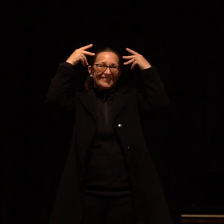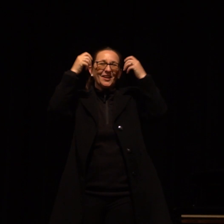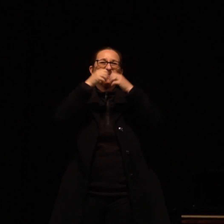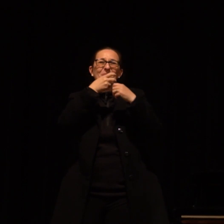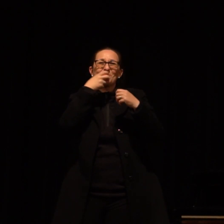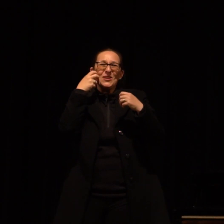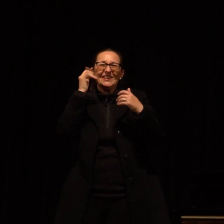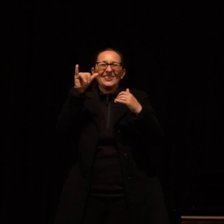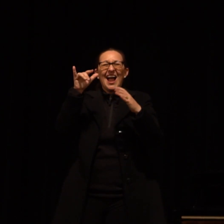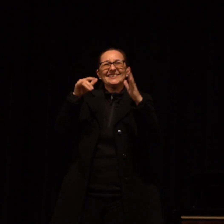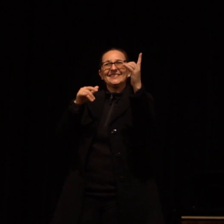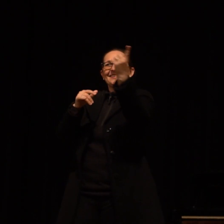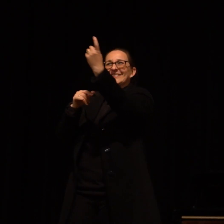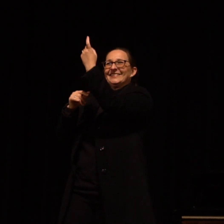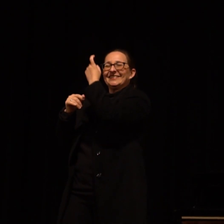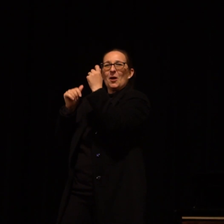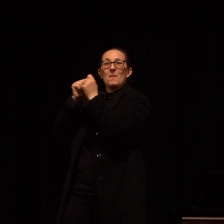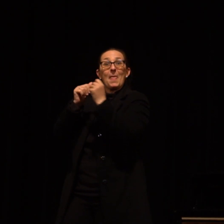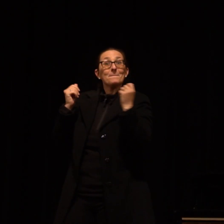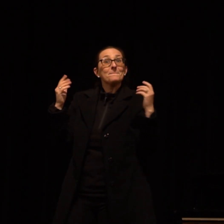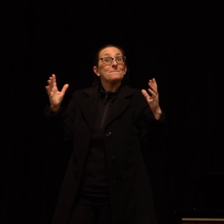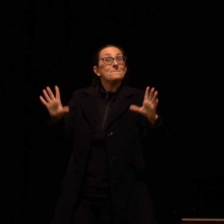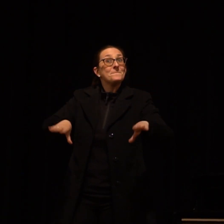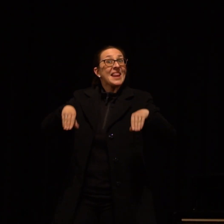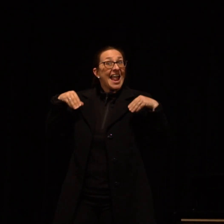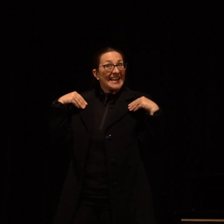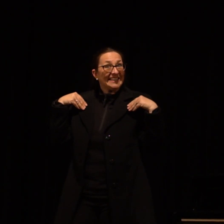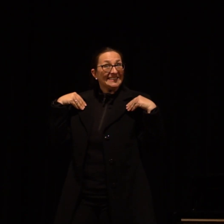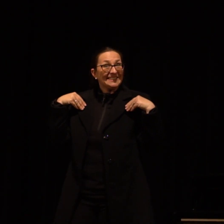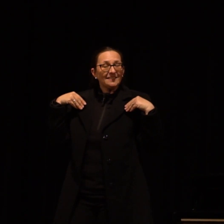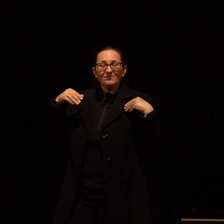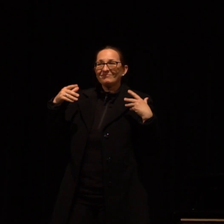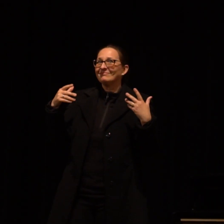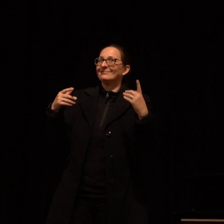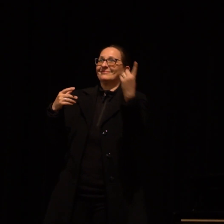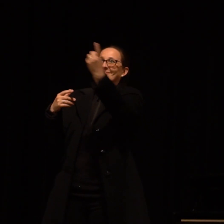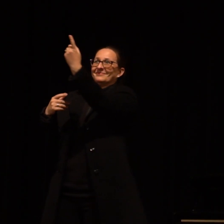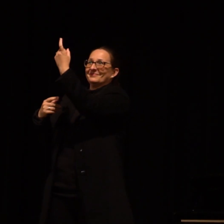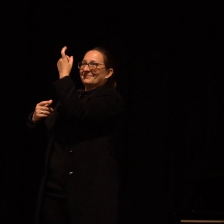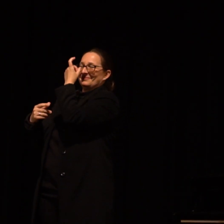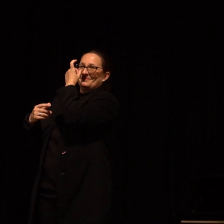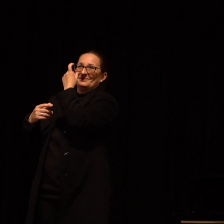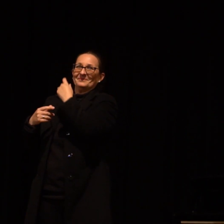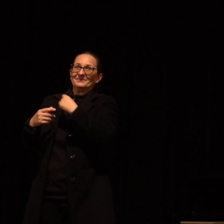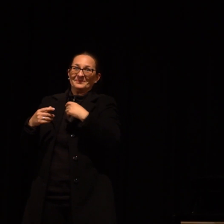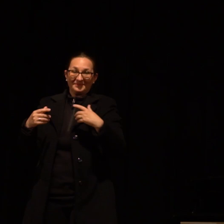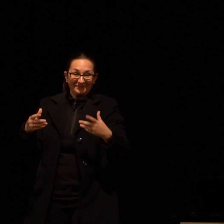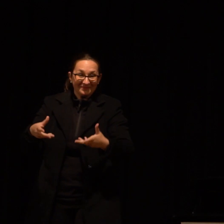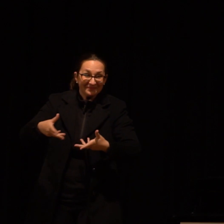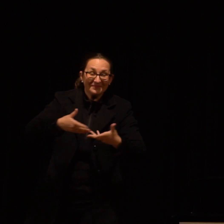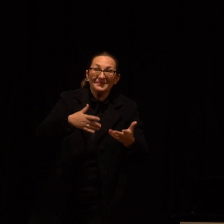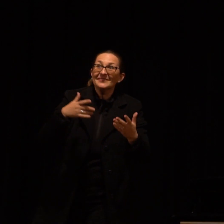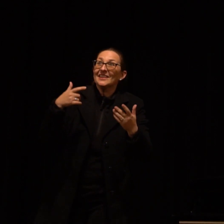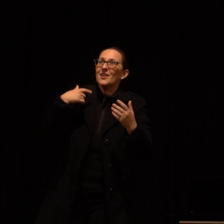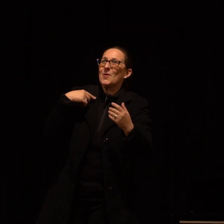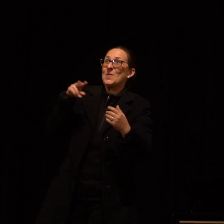hair? So he had feathered hair and braces, and he has a blanket. And he comes up to me.